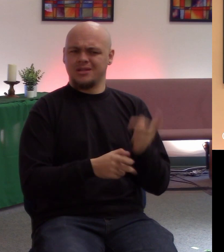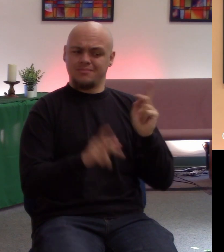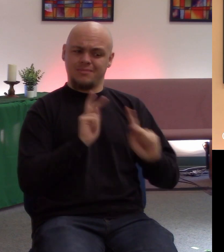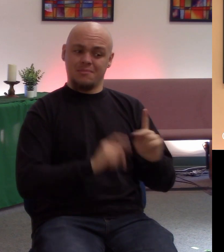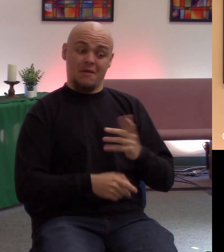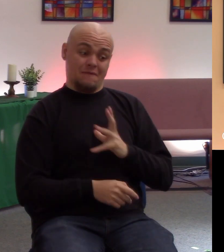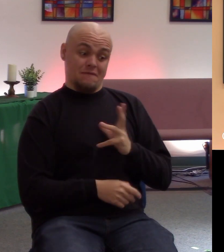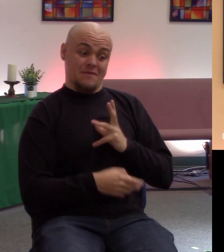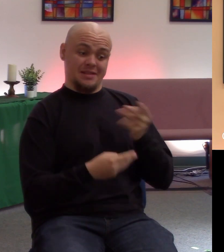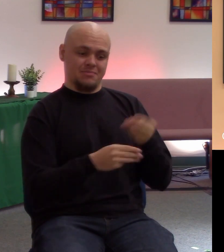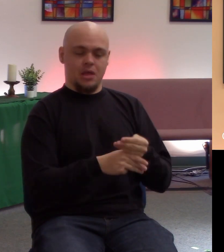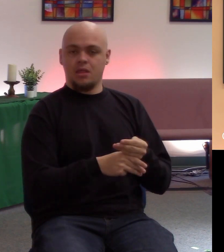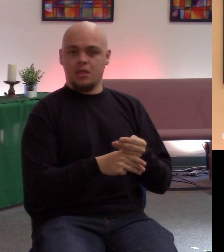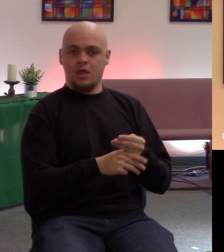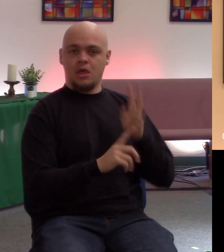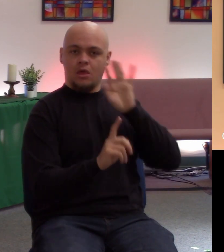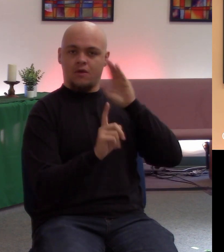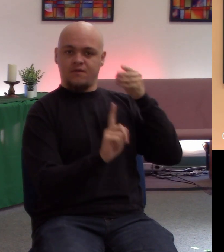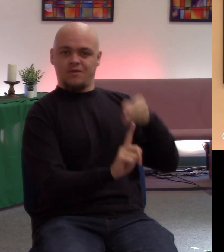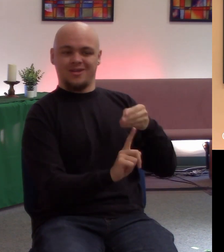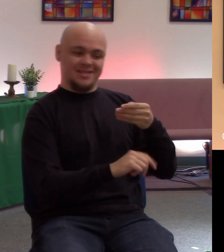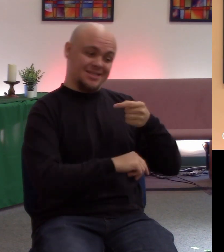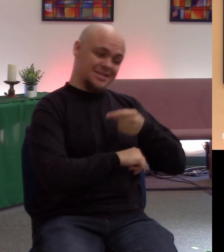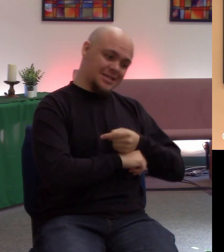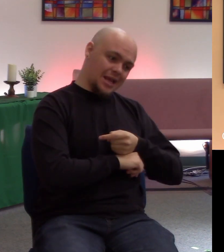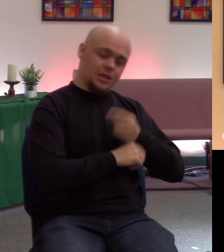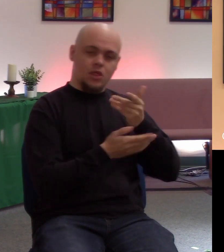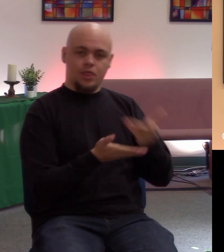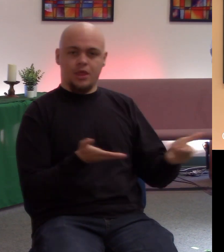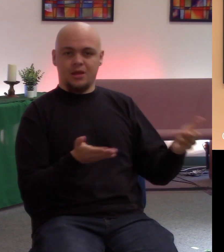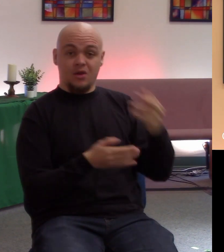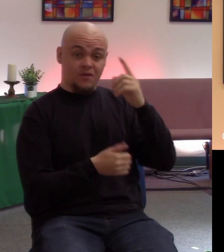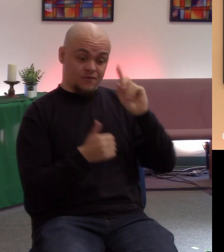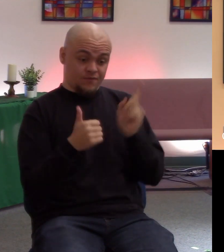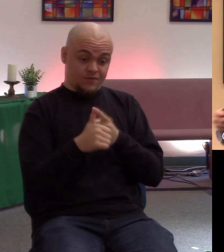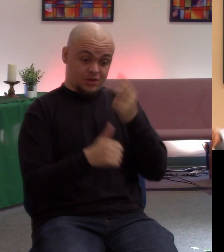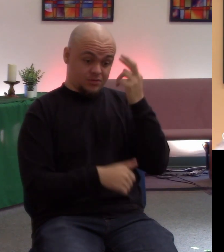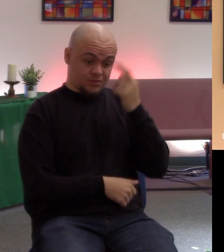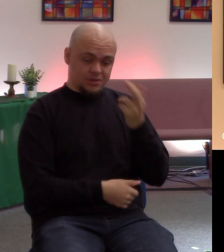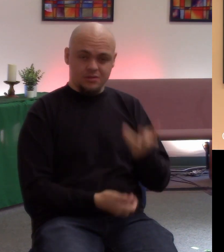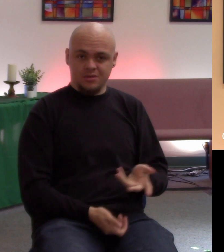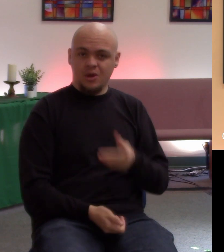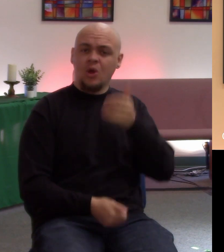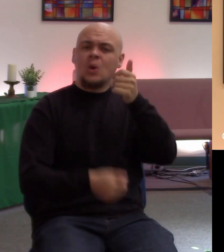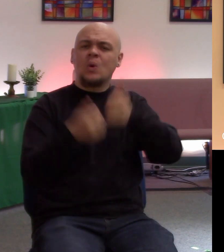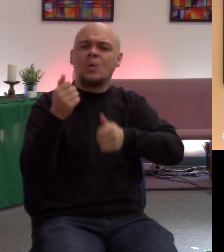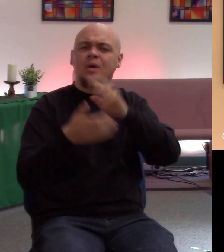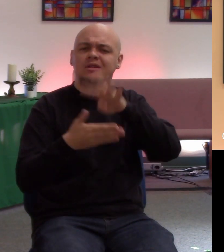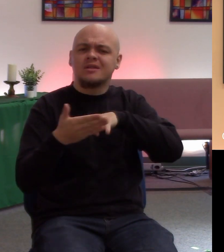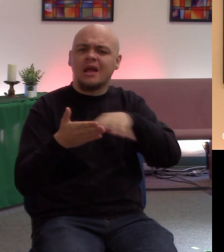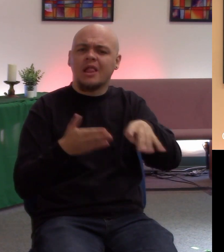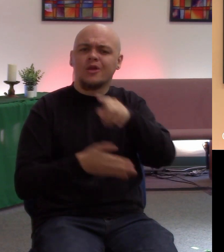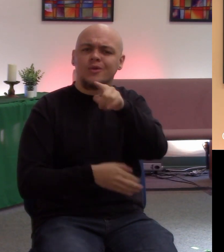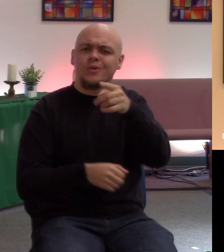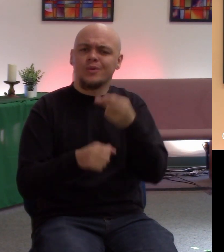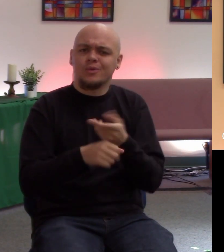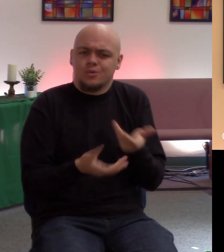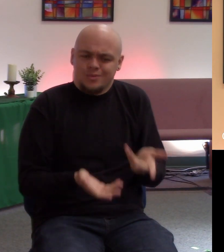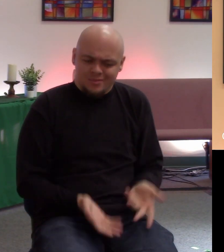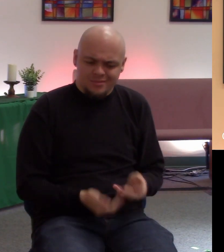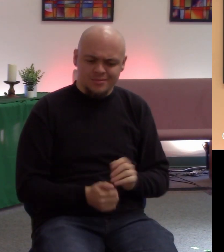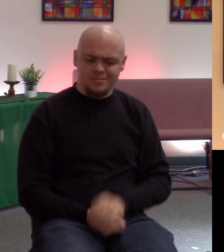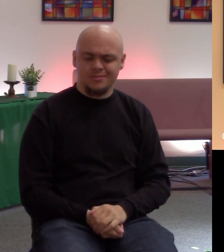trust anybody who's got fancy math that revolves around dates and stuff like that. Here's the first reason why. I'm like, well, which calendar are you